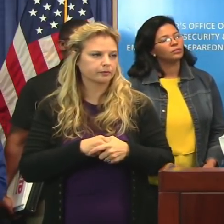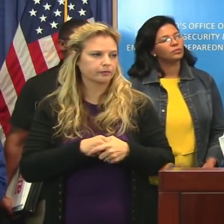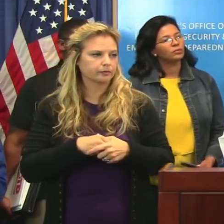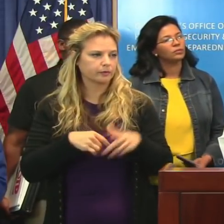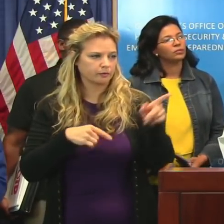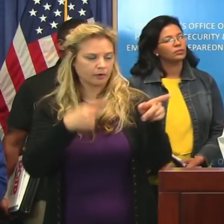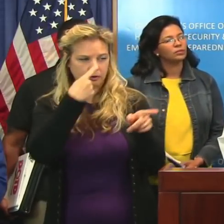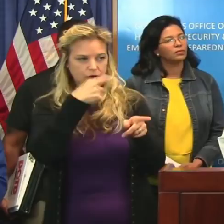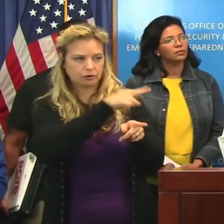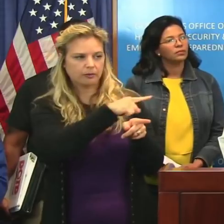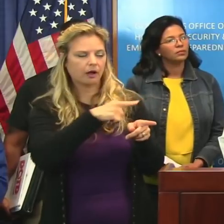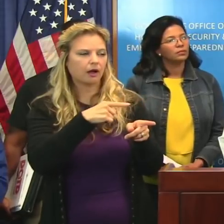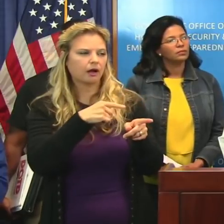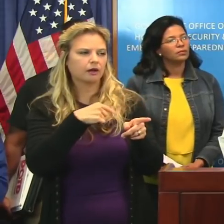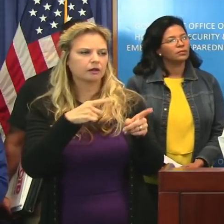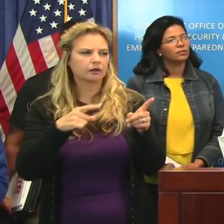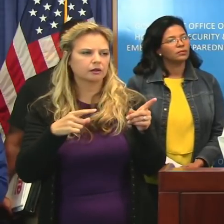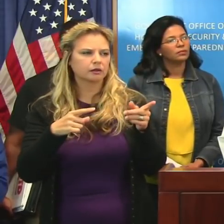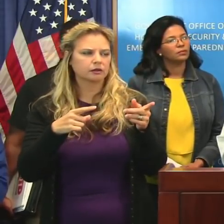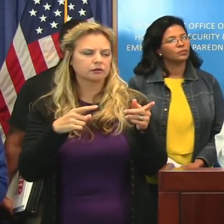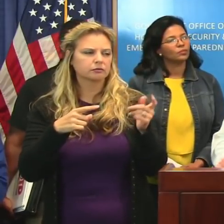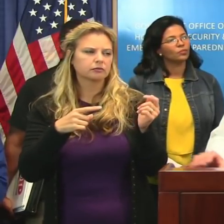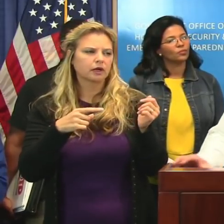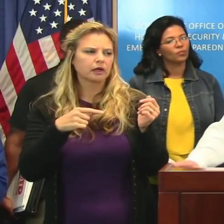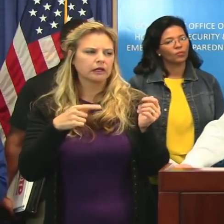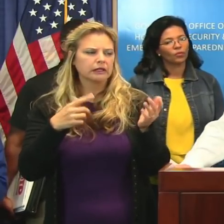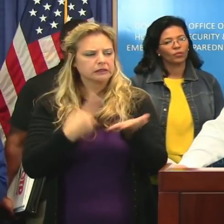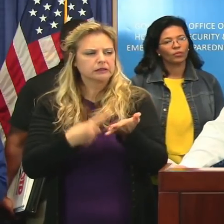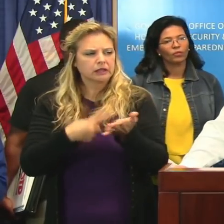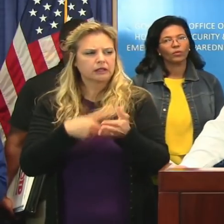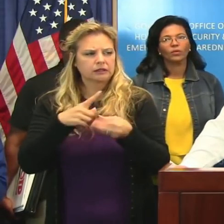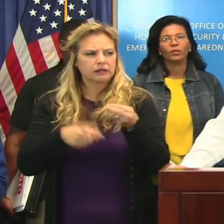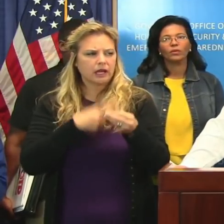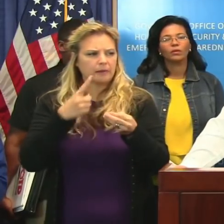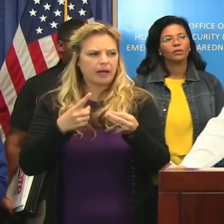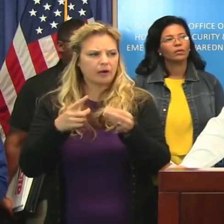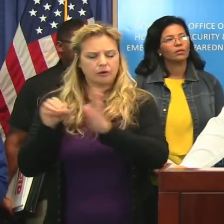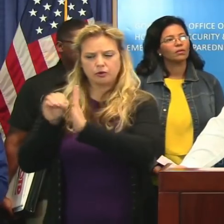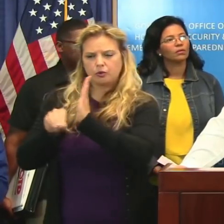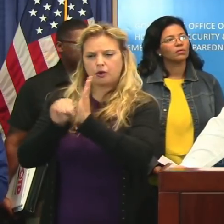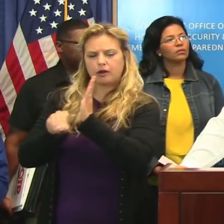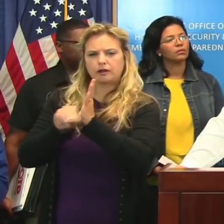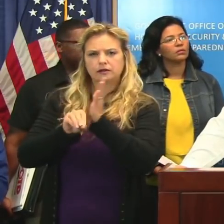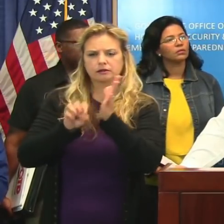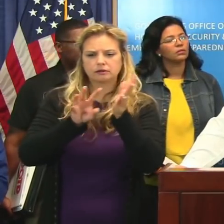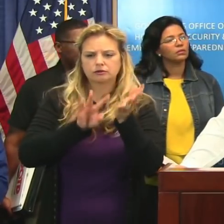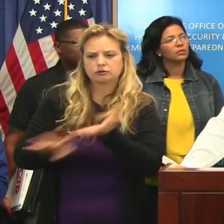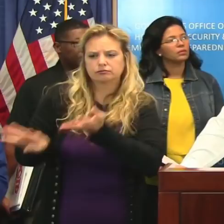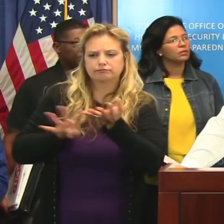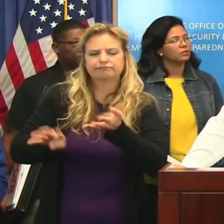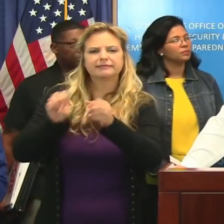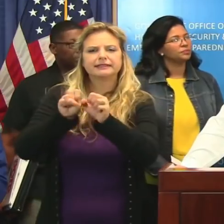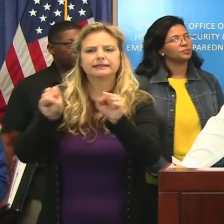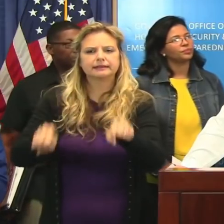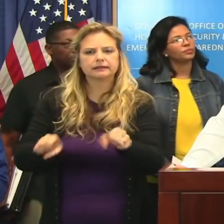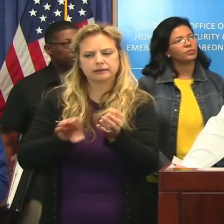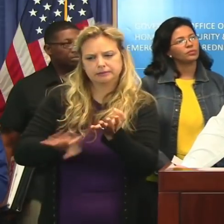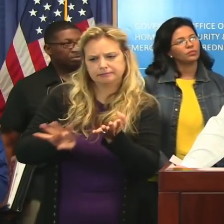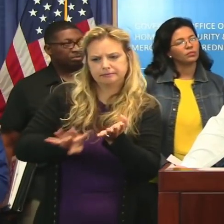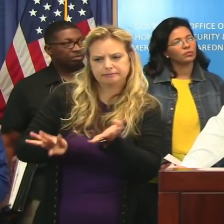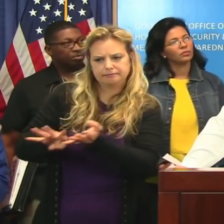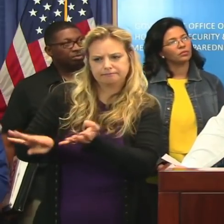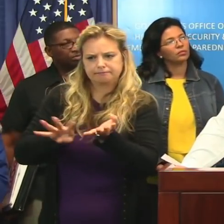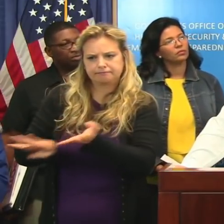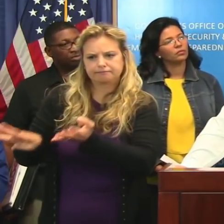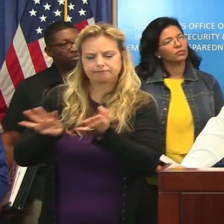Can you talk about how confident or whether you have concerns about the New Orleans drainage system? Well, I guess